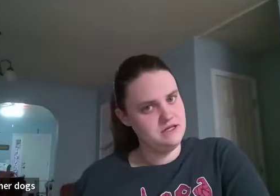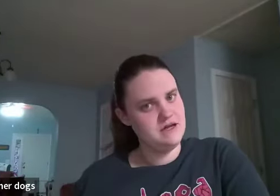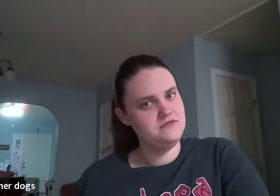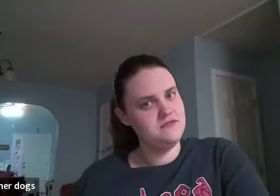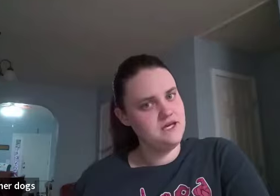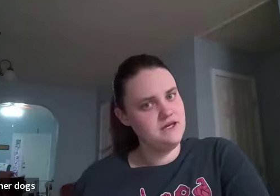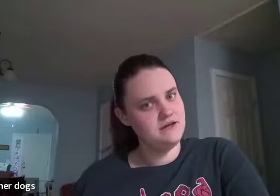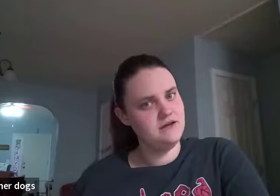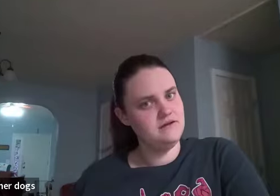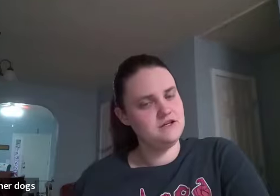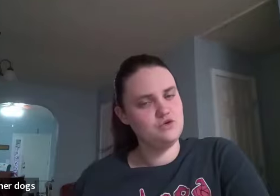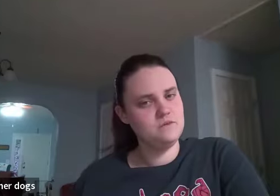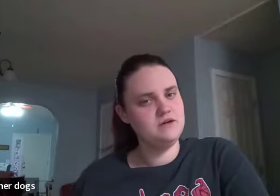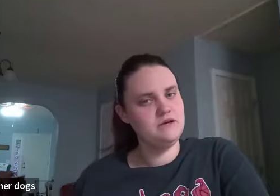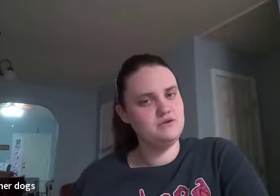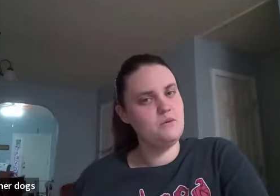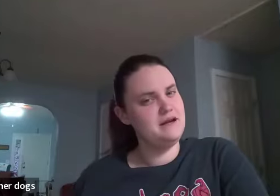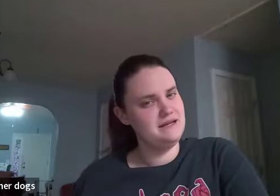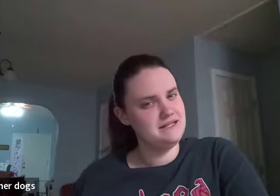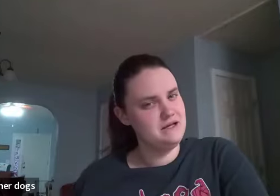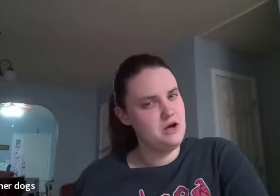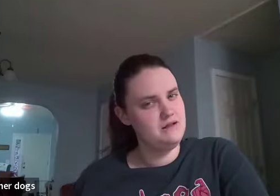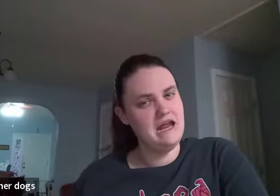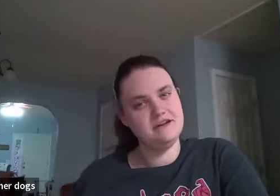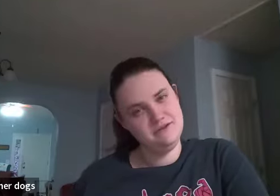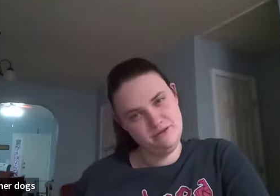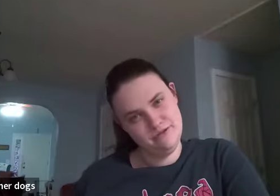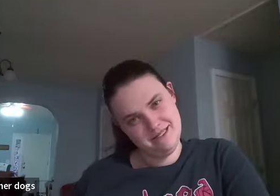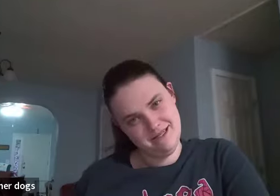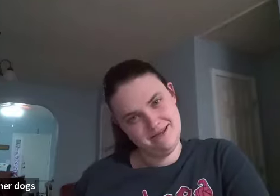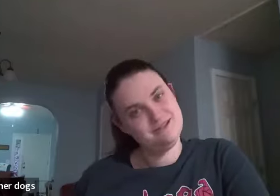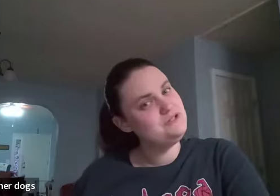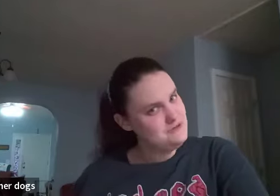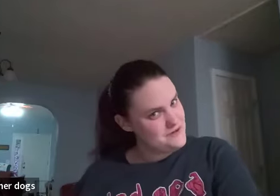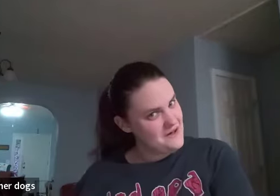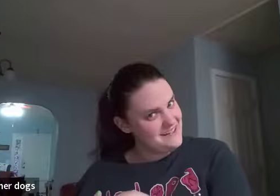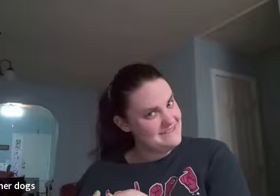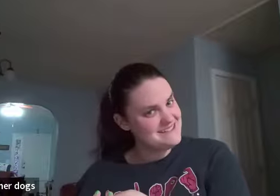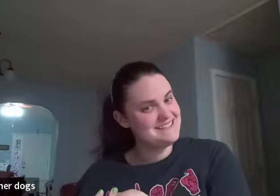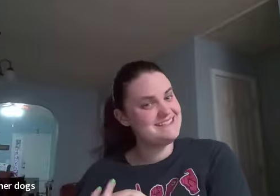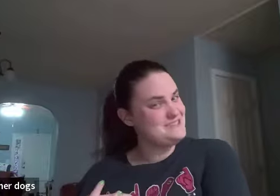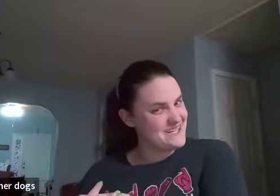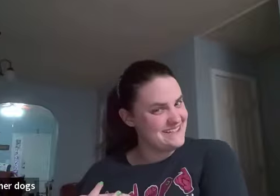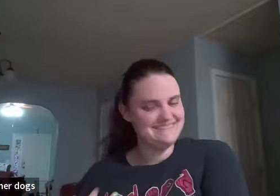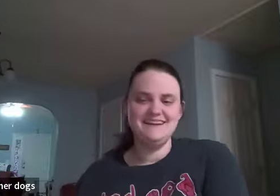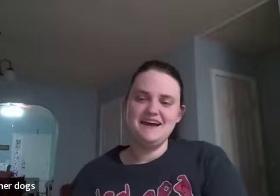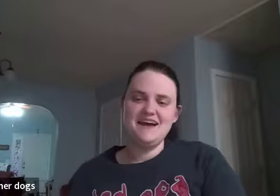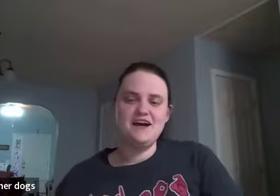holidays. I think because normally we do it when it is like near a holiday, and I don't think we did. So we'll do a few holiday ones because those are fun.